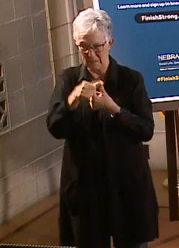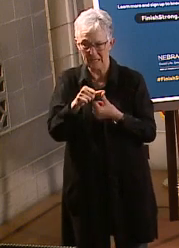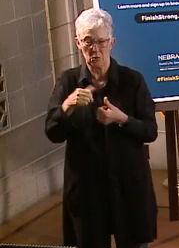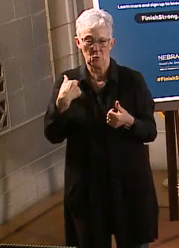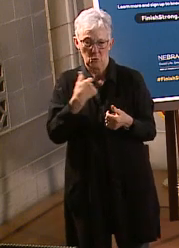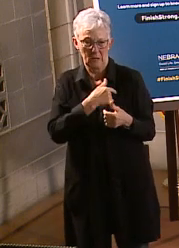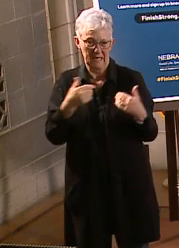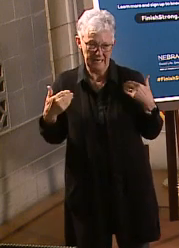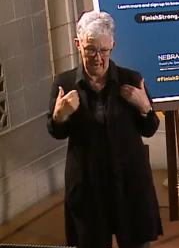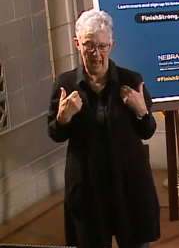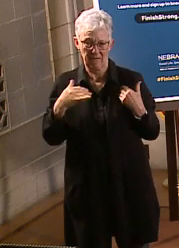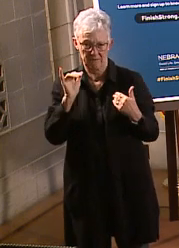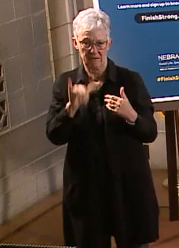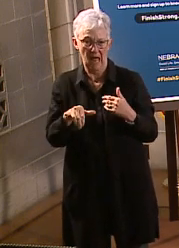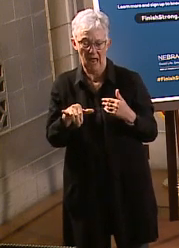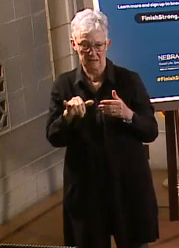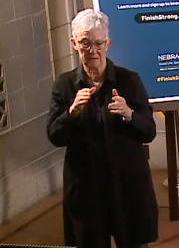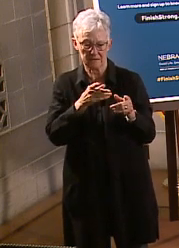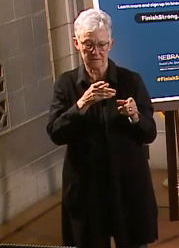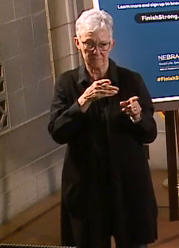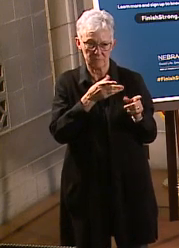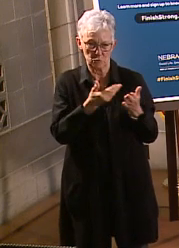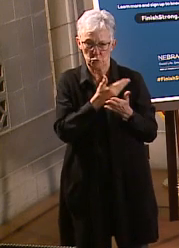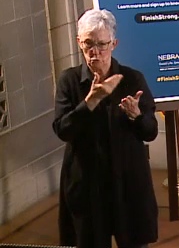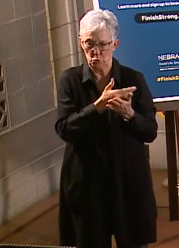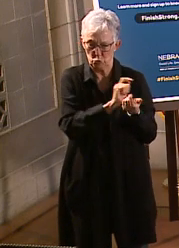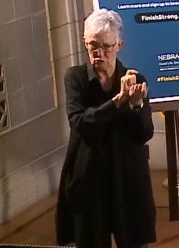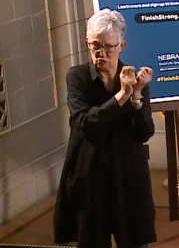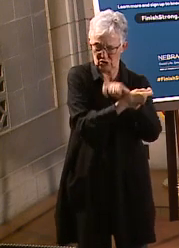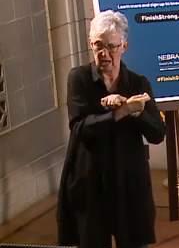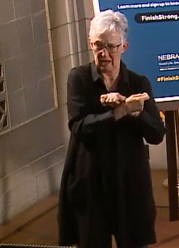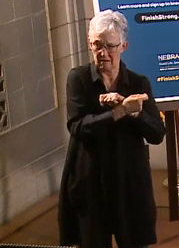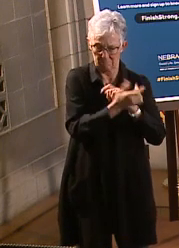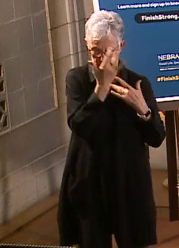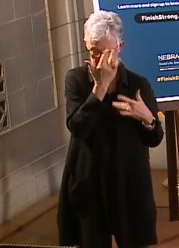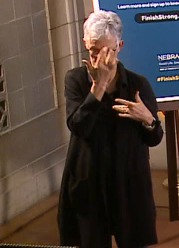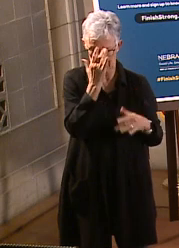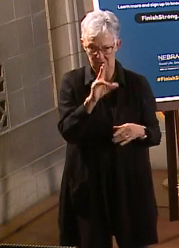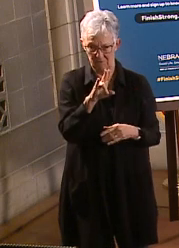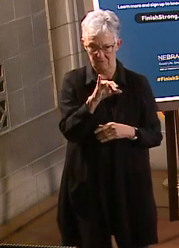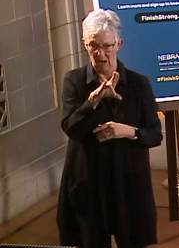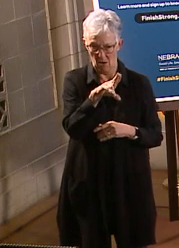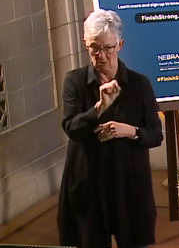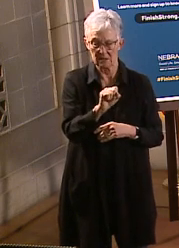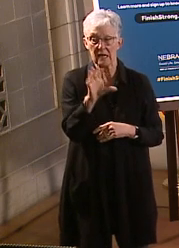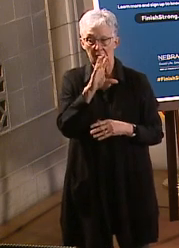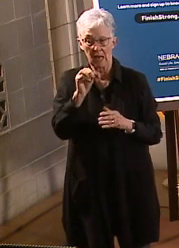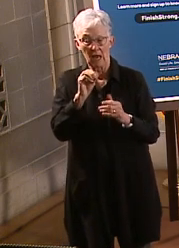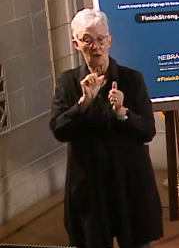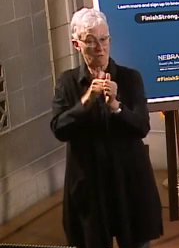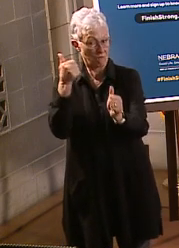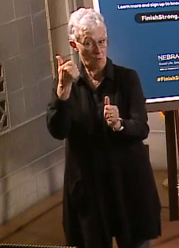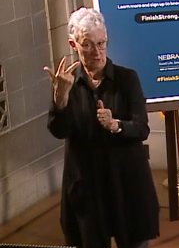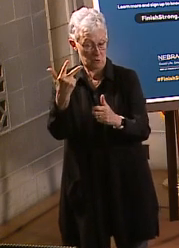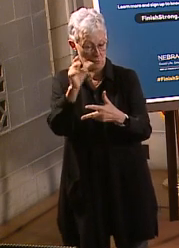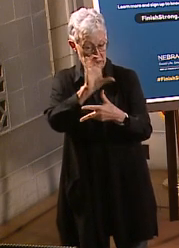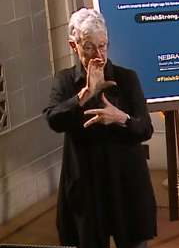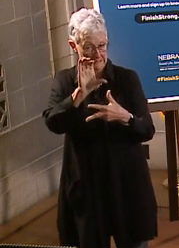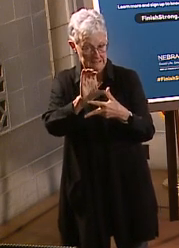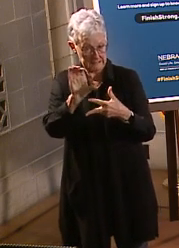sign up, but avoid the 3 C's. We want to finish strong here as we get the vaccines out. So please continue to help us slow the spread of the